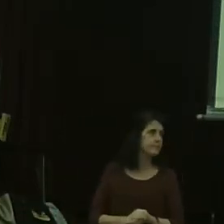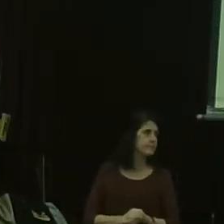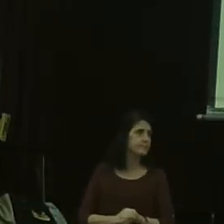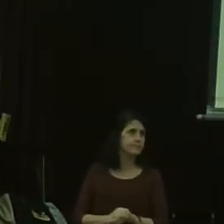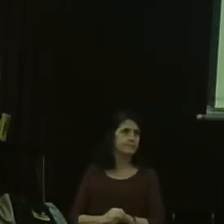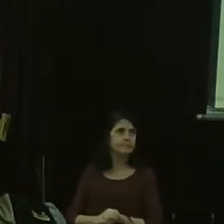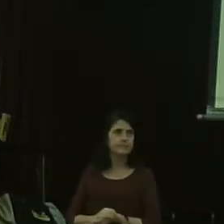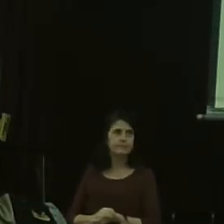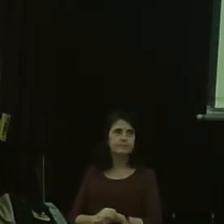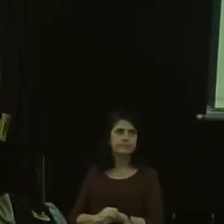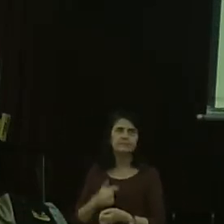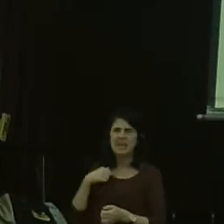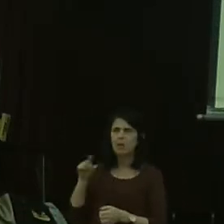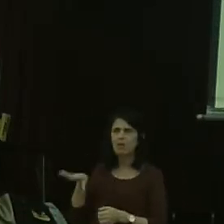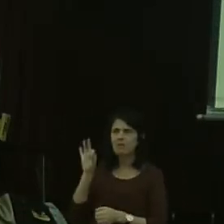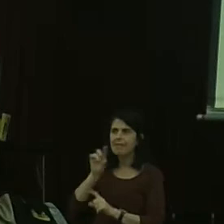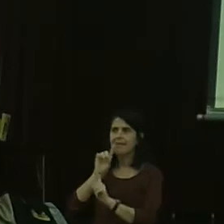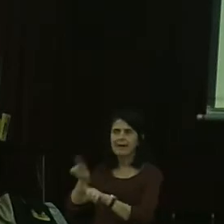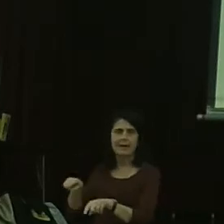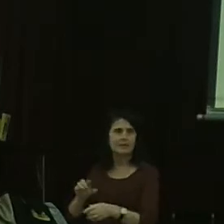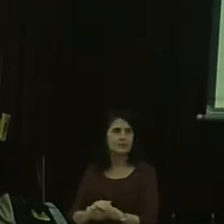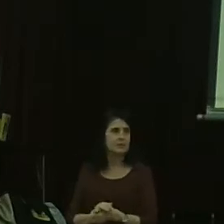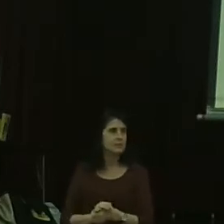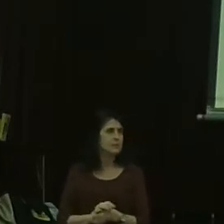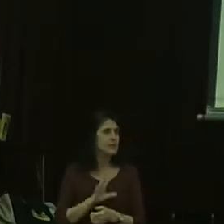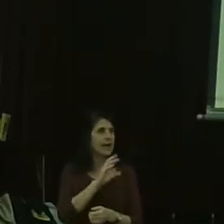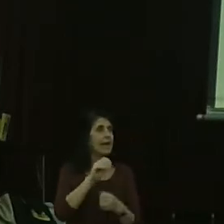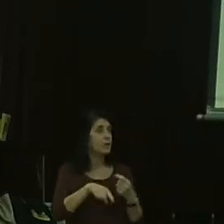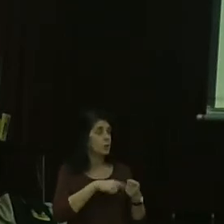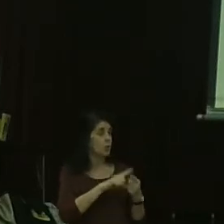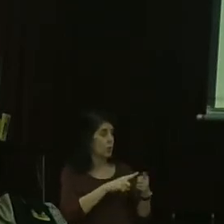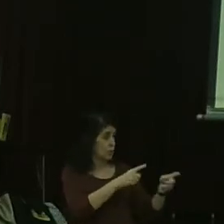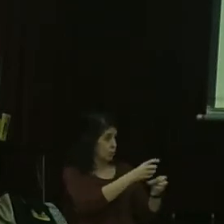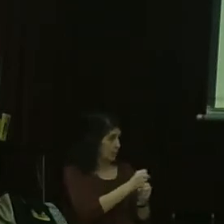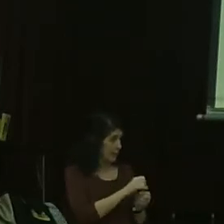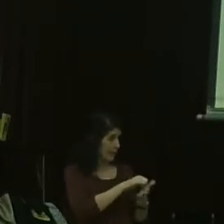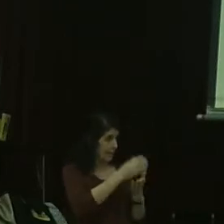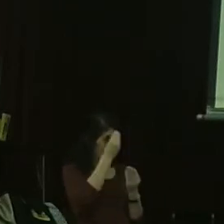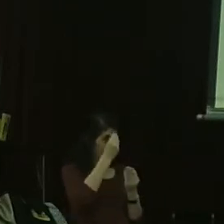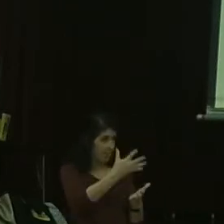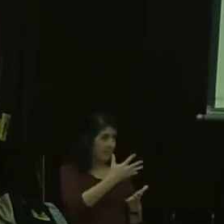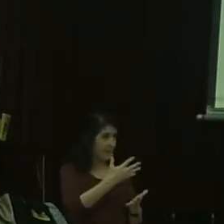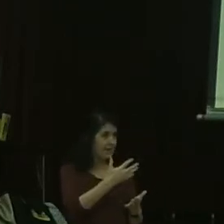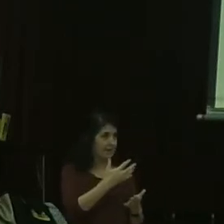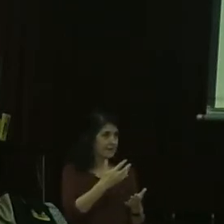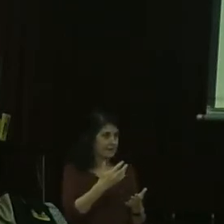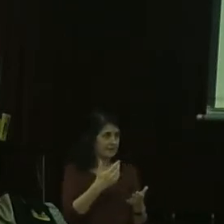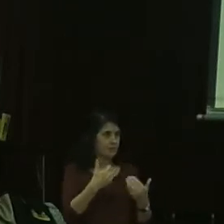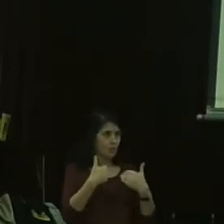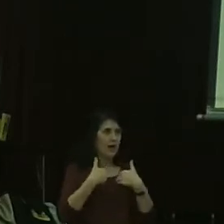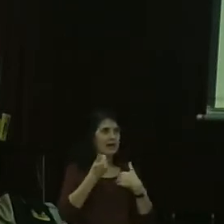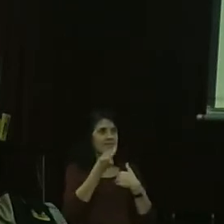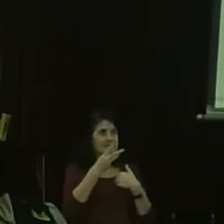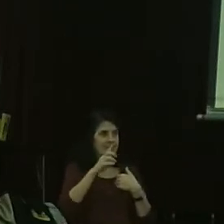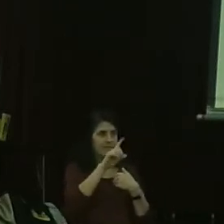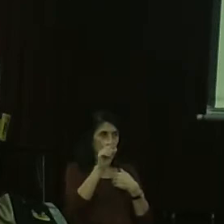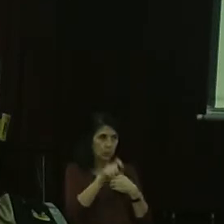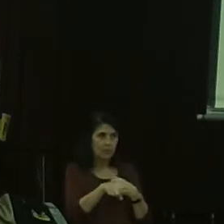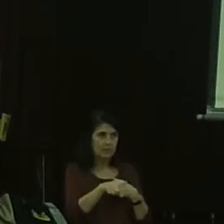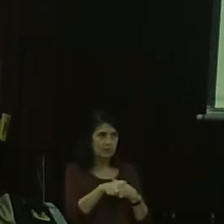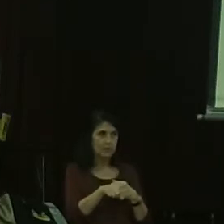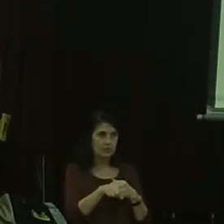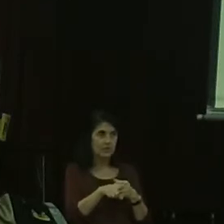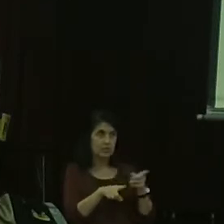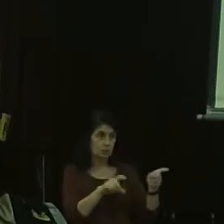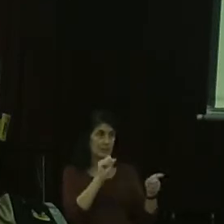And I'll clarify that for sure. And Savannah, when you get those, there's a number of questions that folks are following up on. You